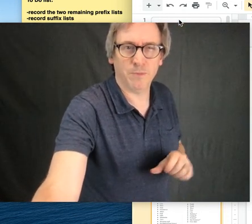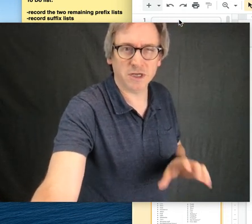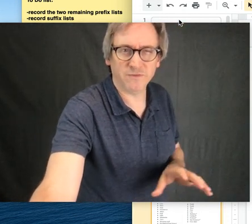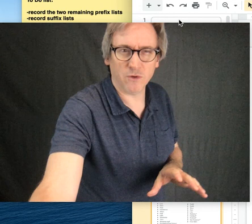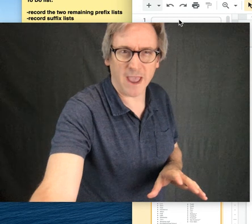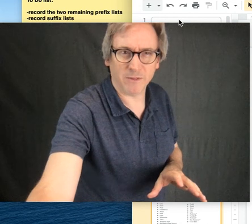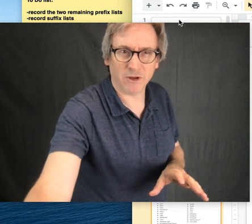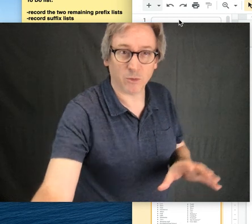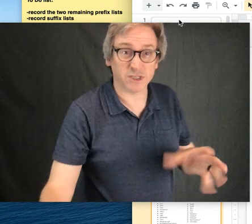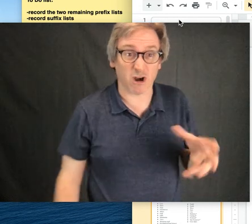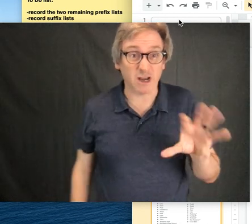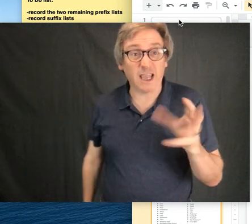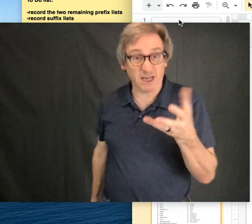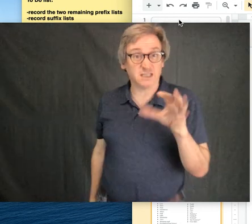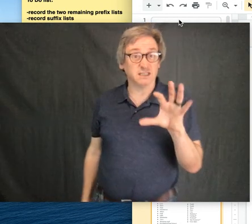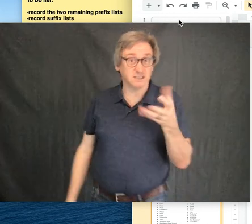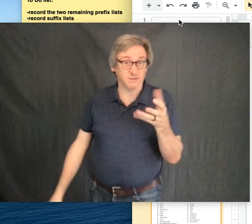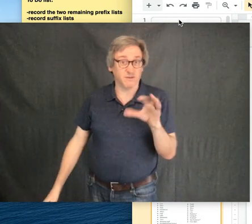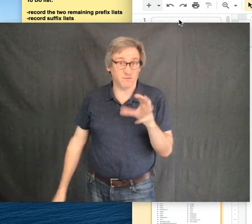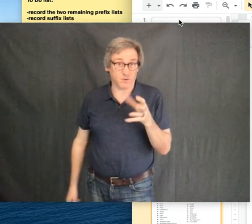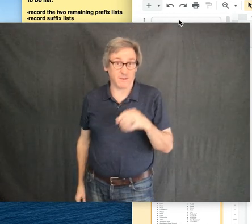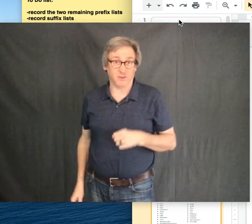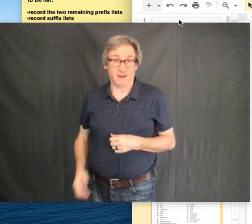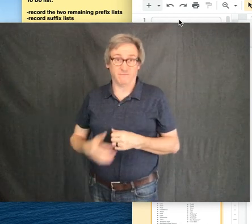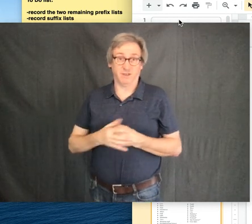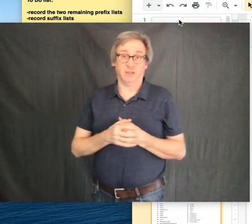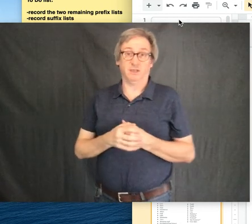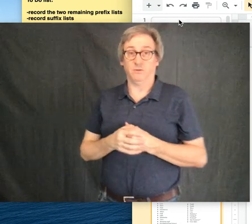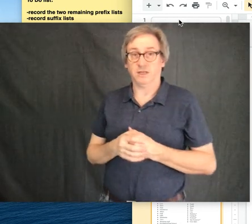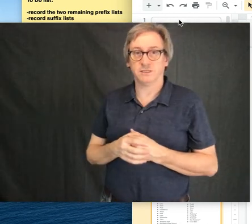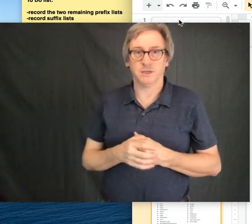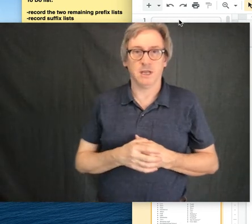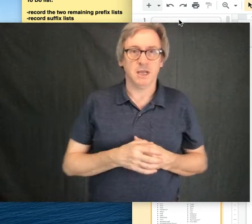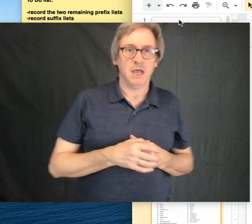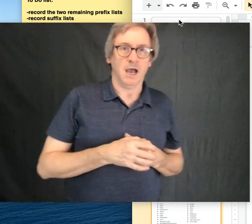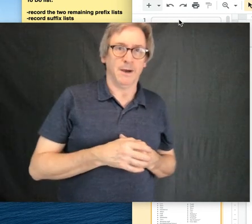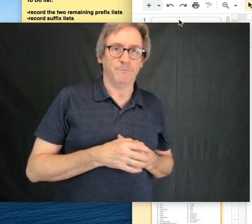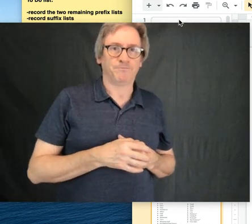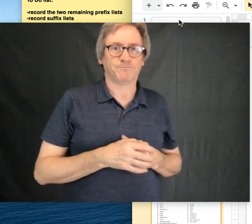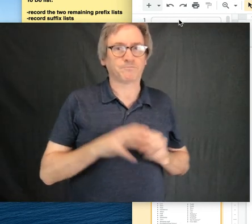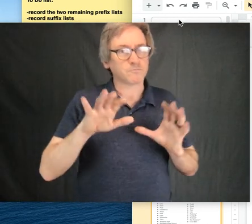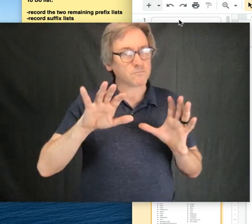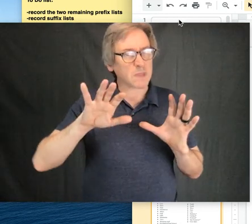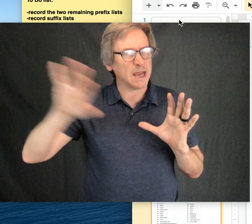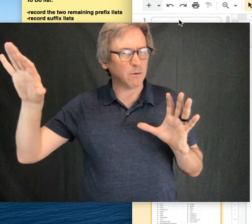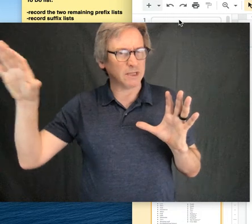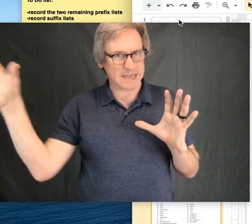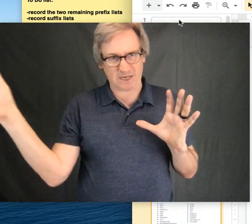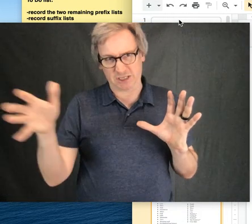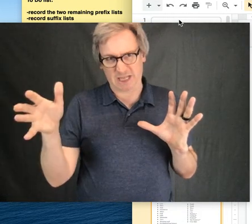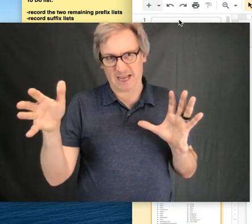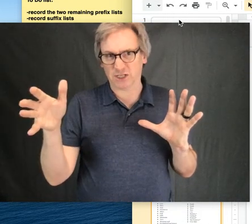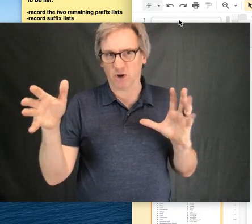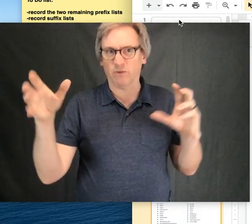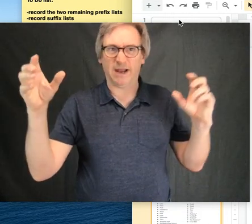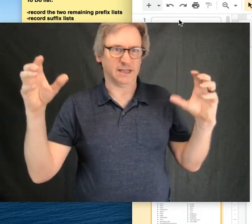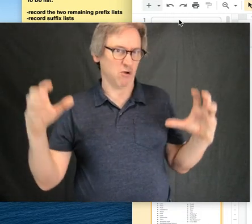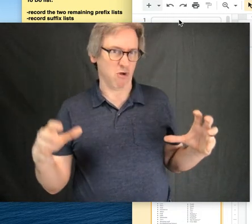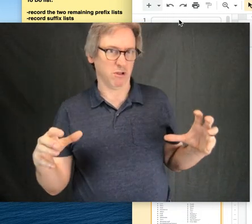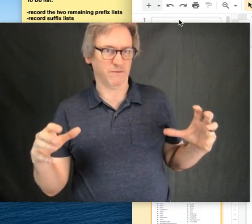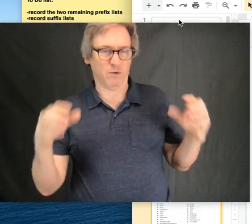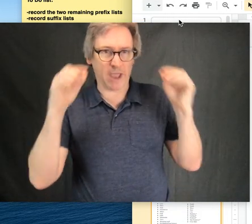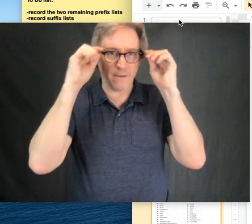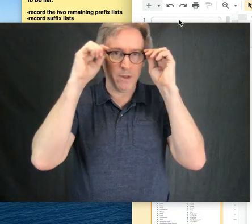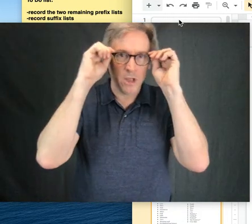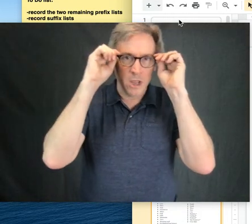there's a bunch of vocabulary. We're starting to get into some of the vocabulary heavy units. And I will attach the slideshow that has